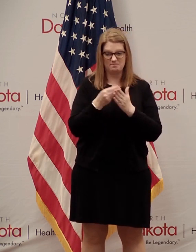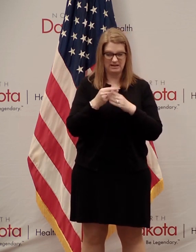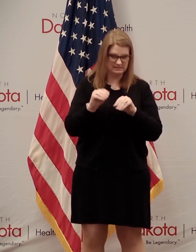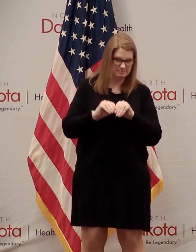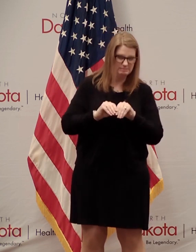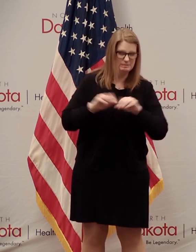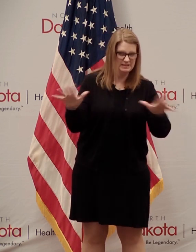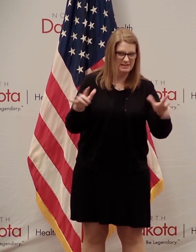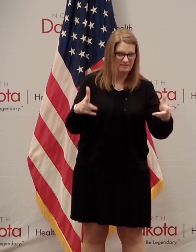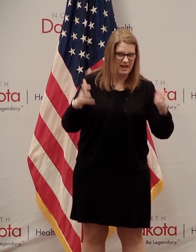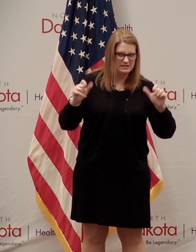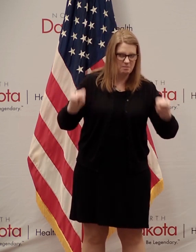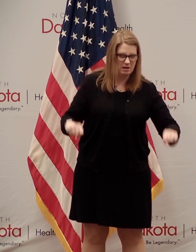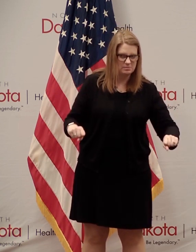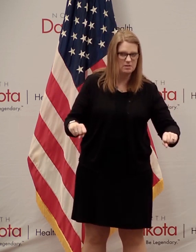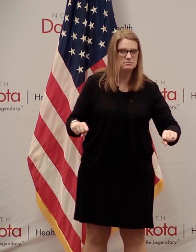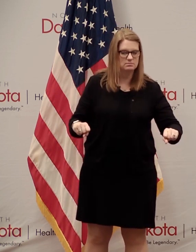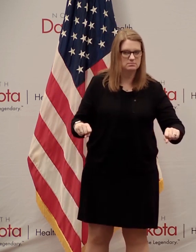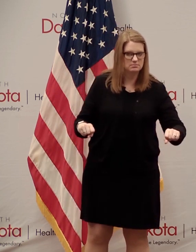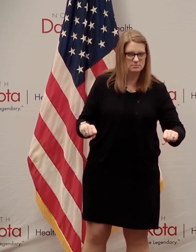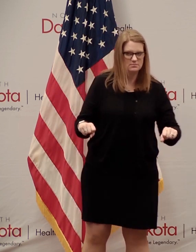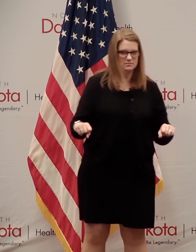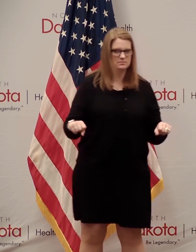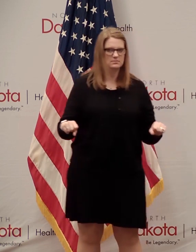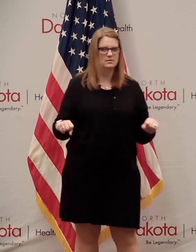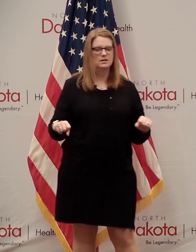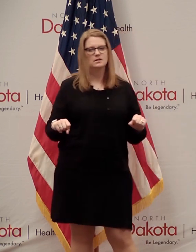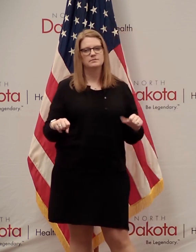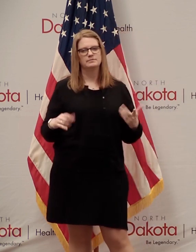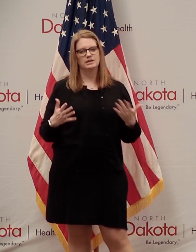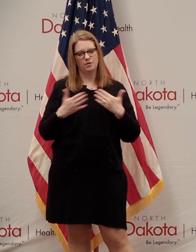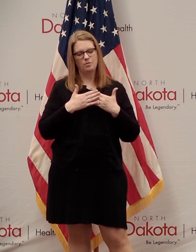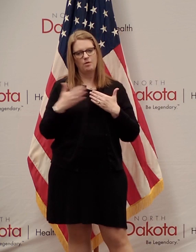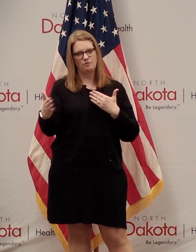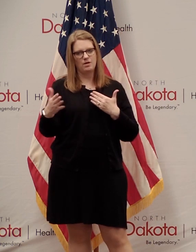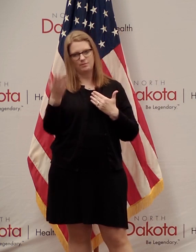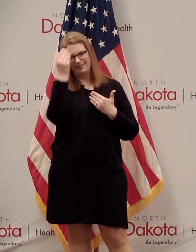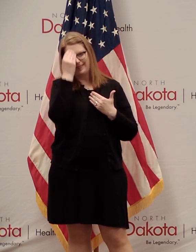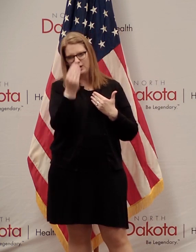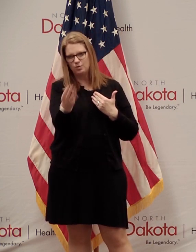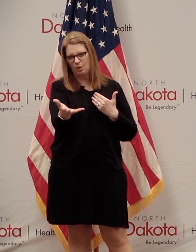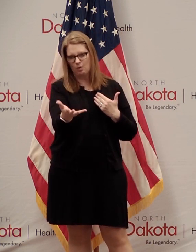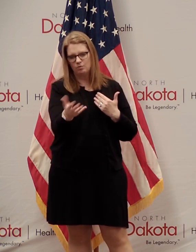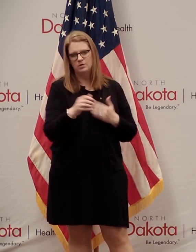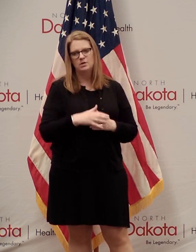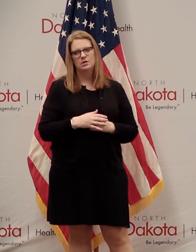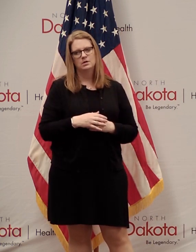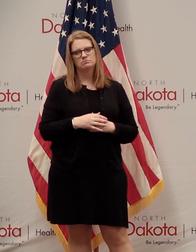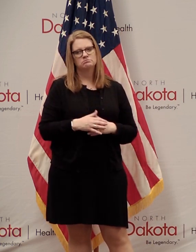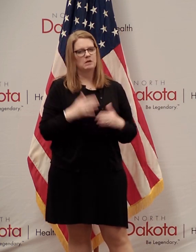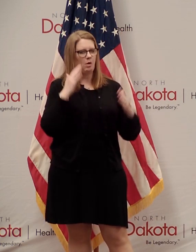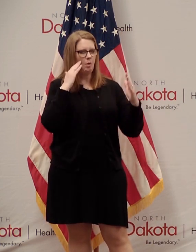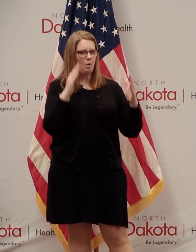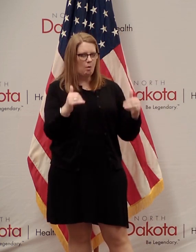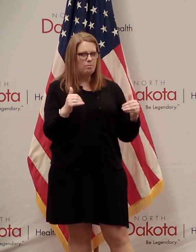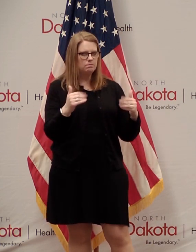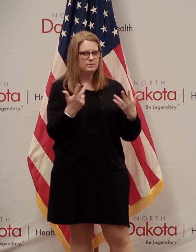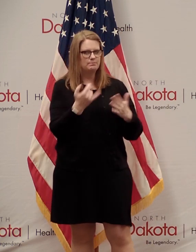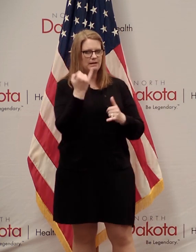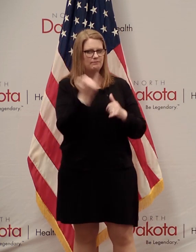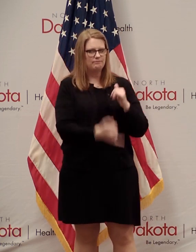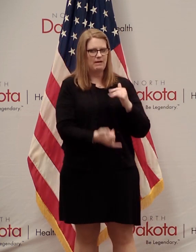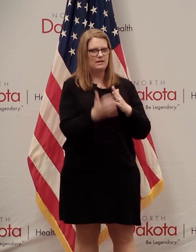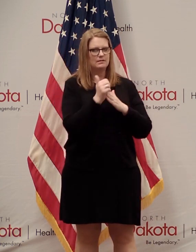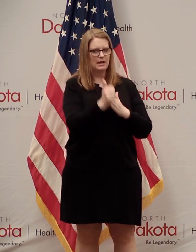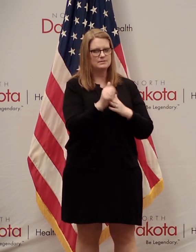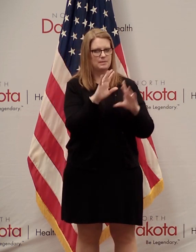possible. And again, we can give you updates going forward on that, but again, we hope to and expect to receive final guidance from the